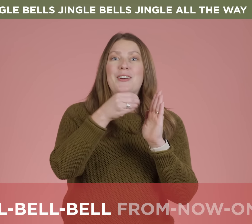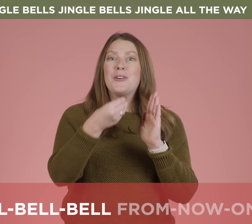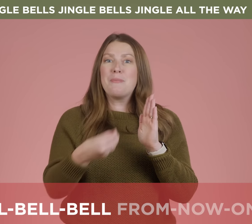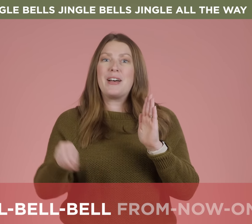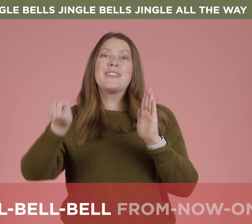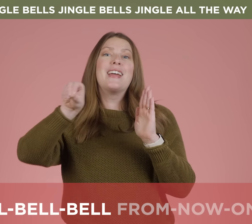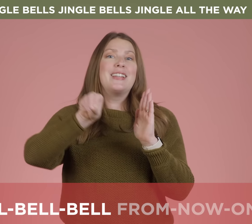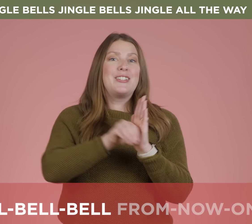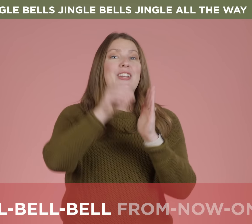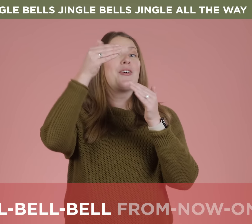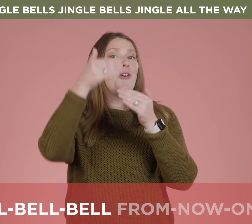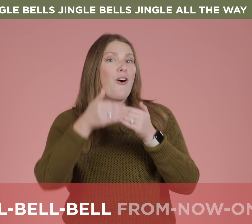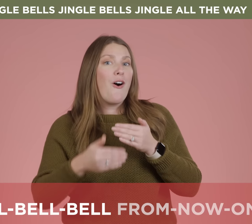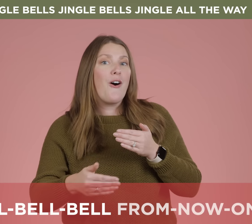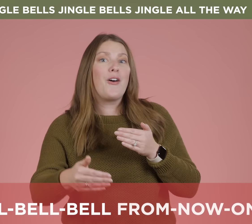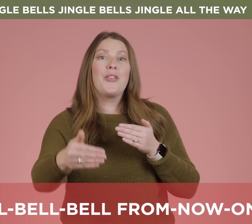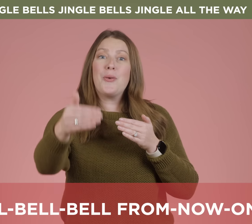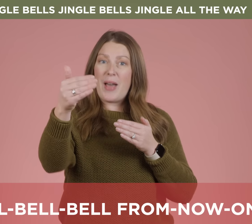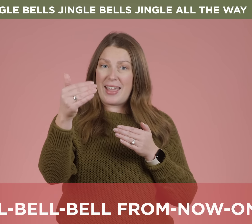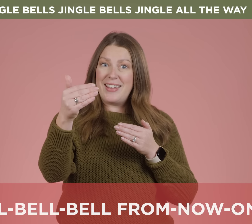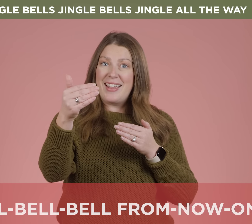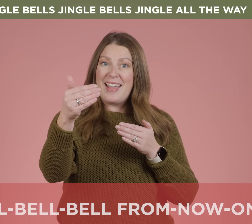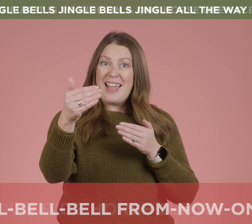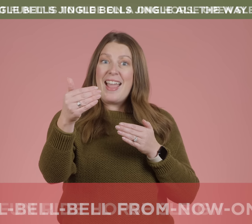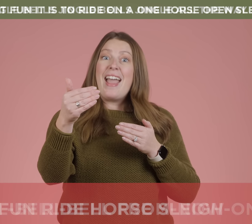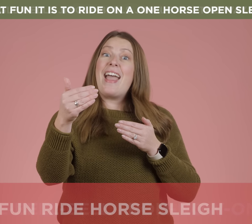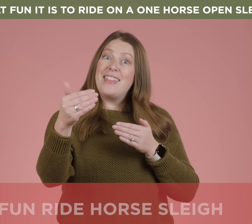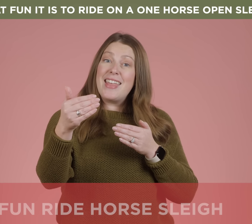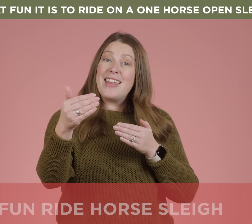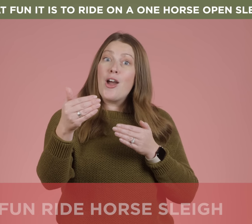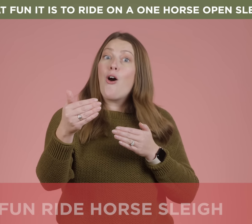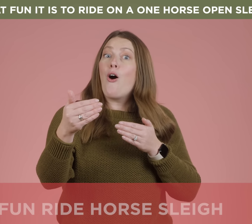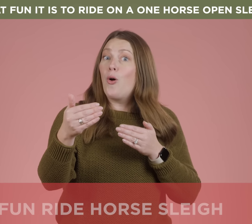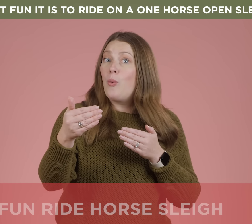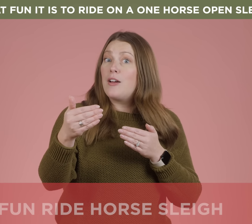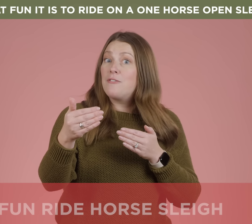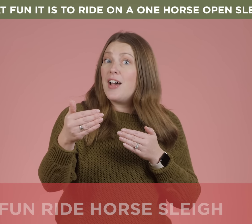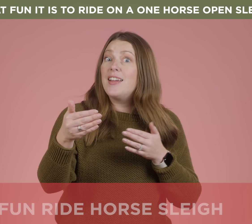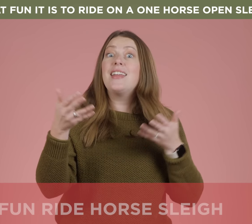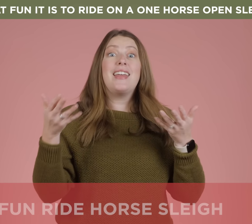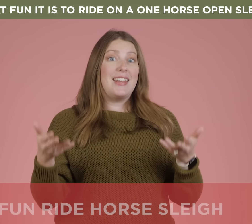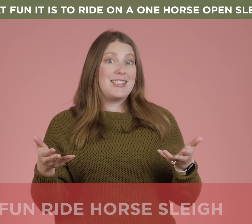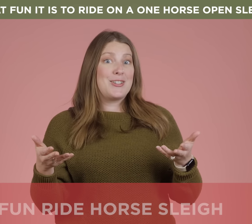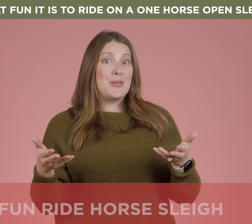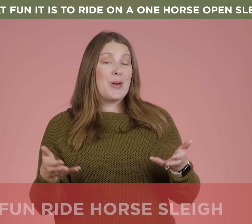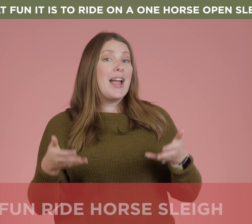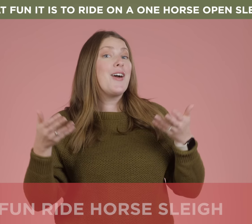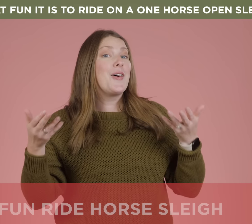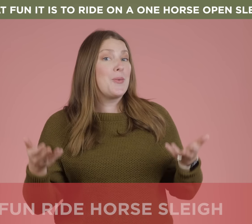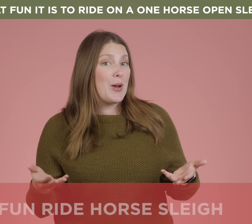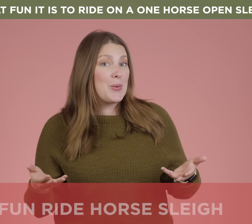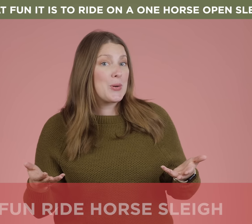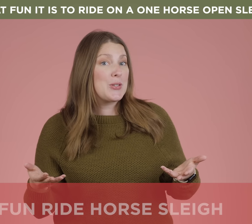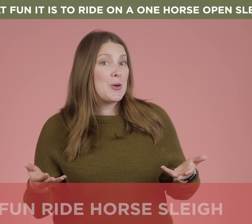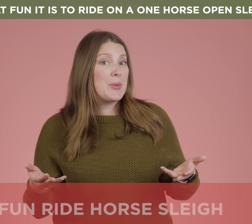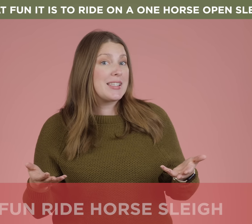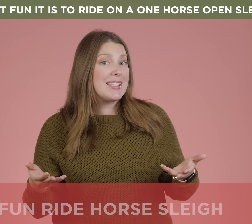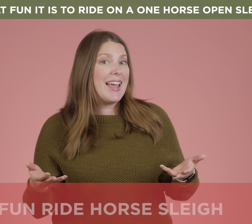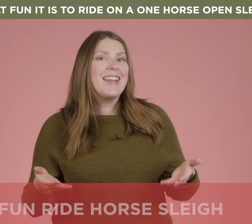jingle all the way. And then, oh, what fun it is to ride on a one-horse open sleigh,